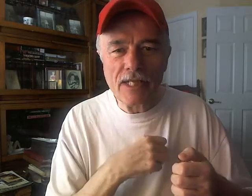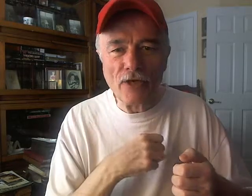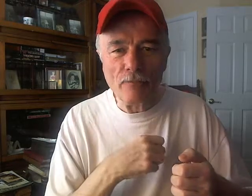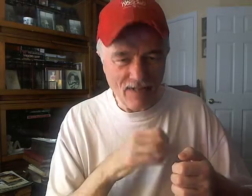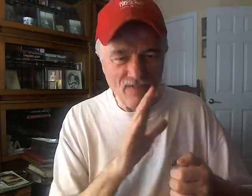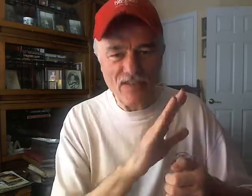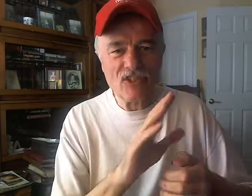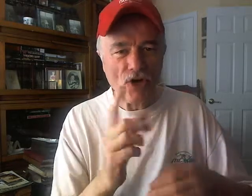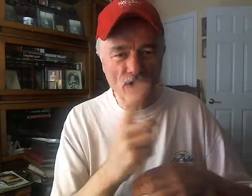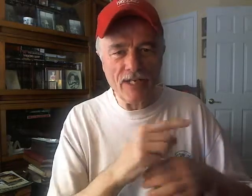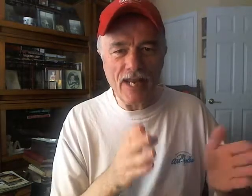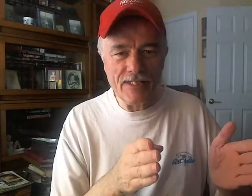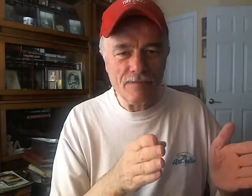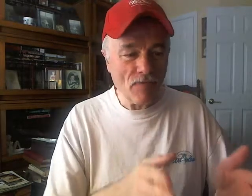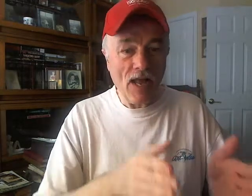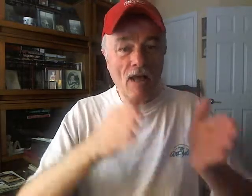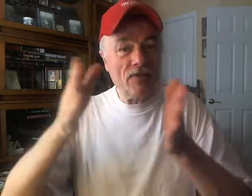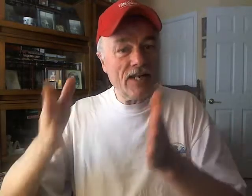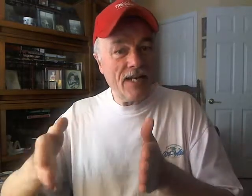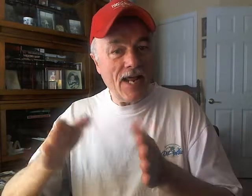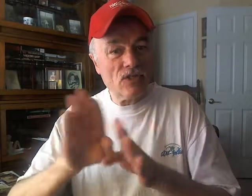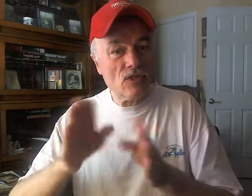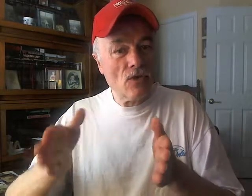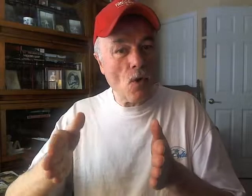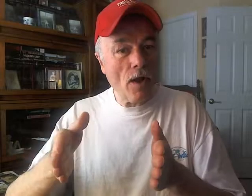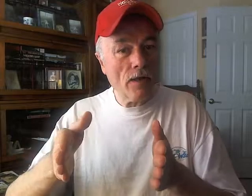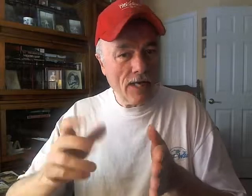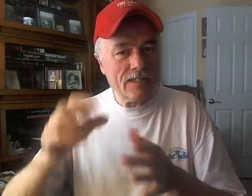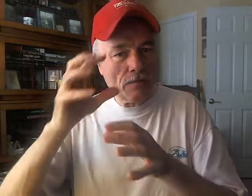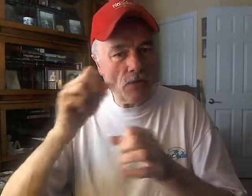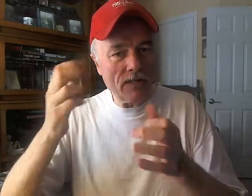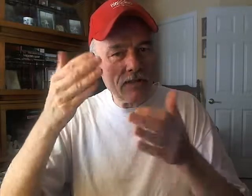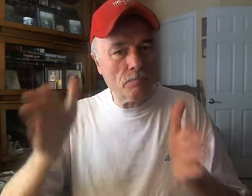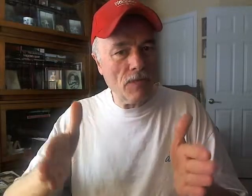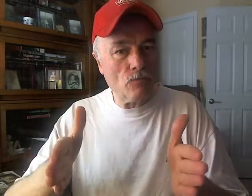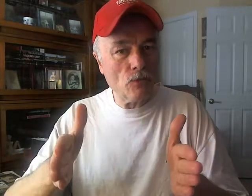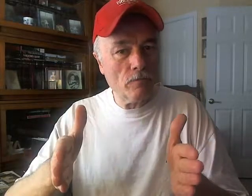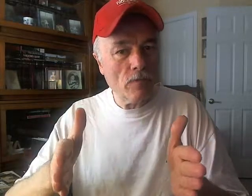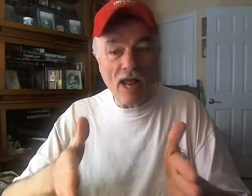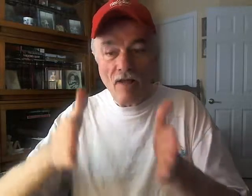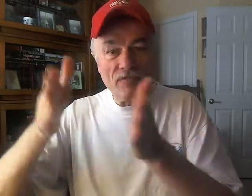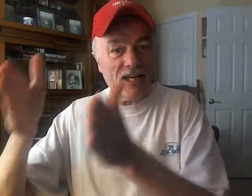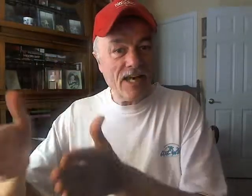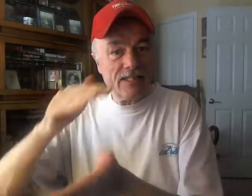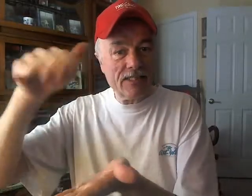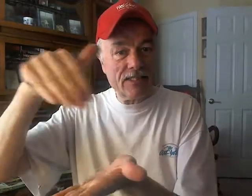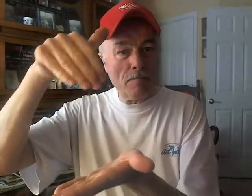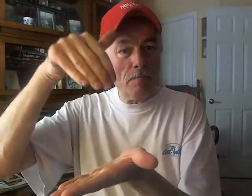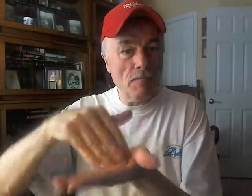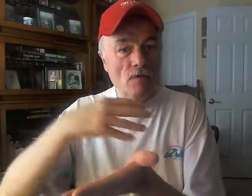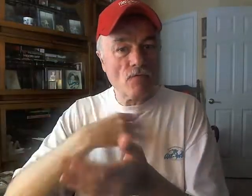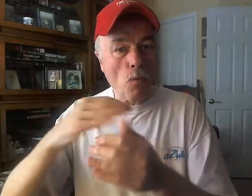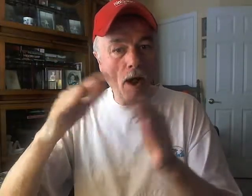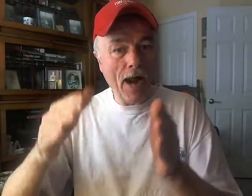center, that's her days. The next door is the best thing. The next is the move of White